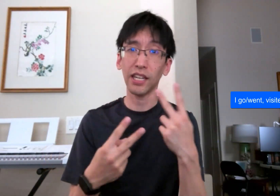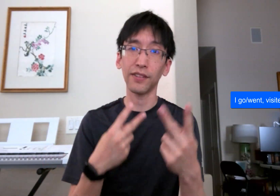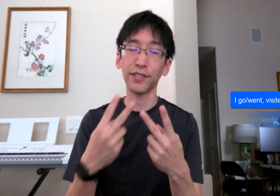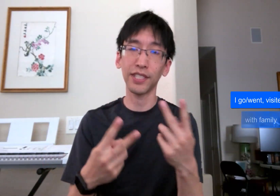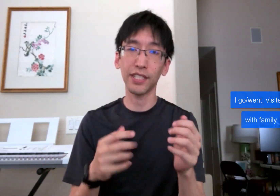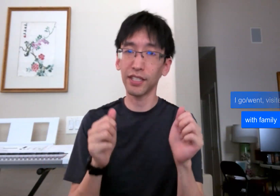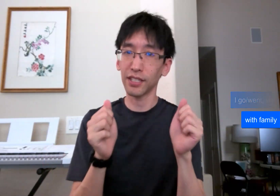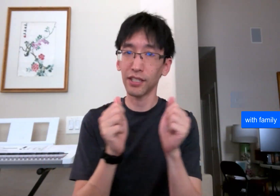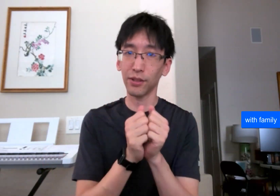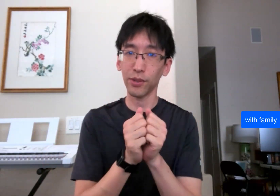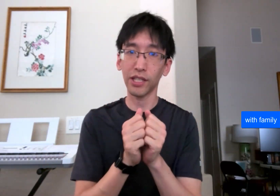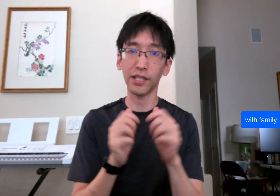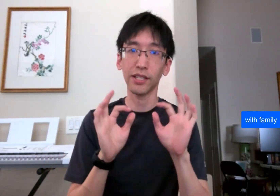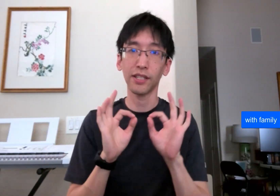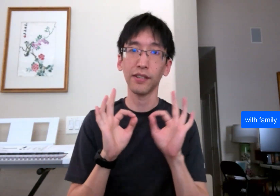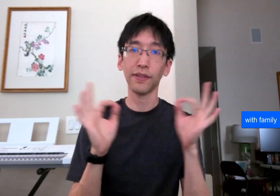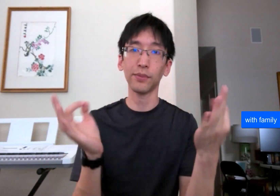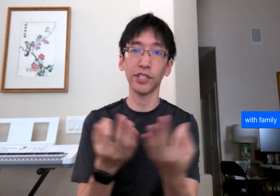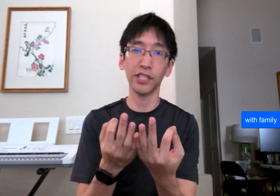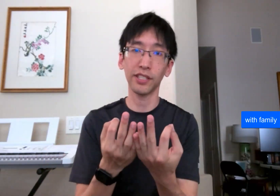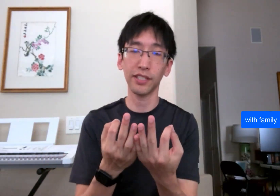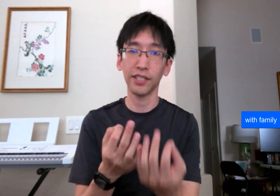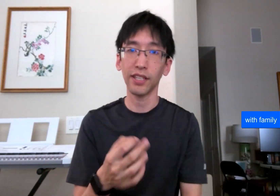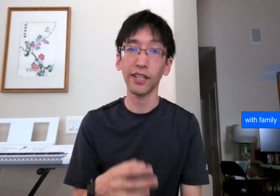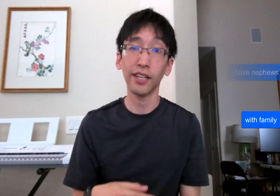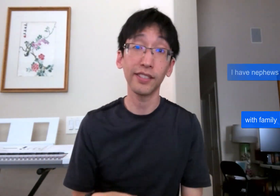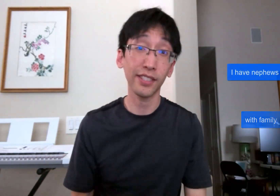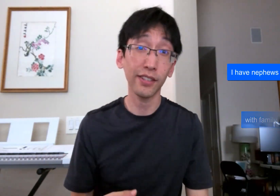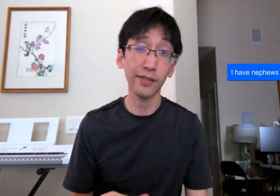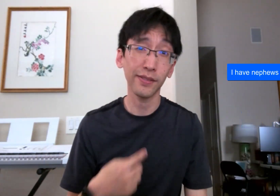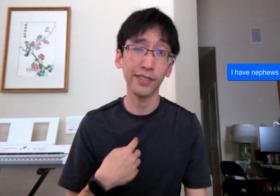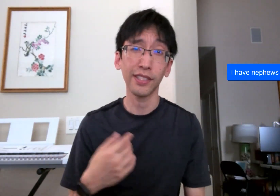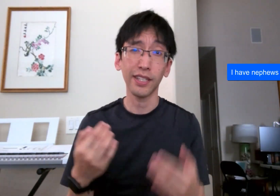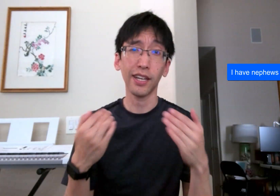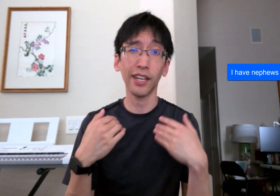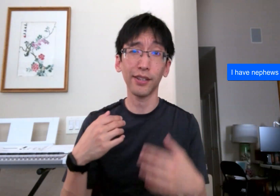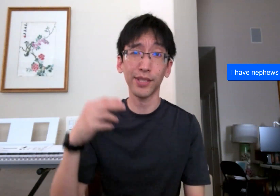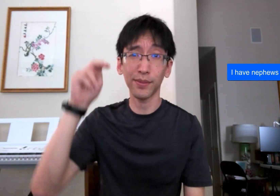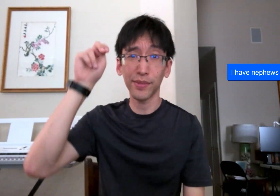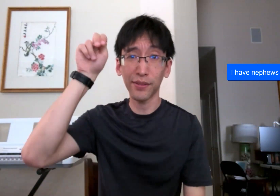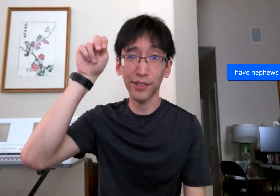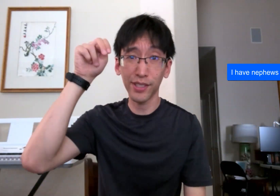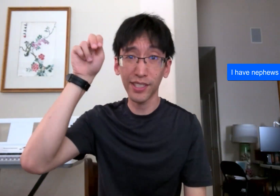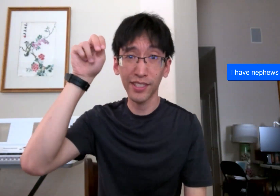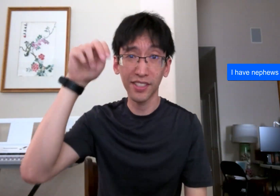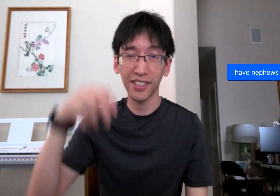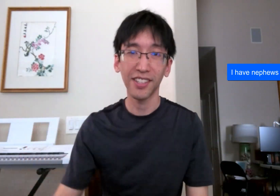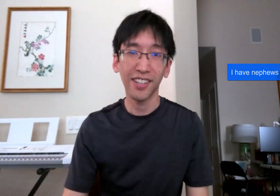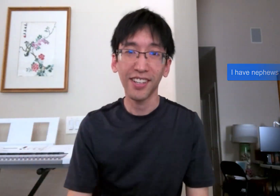I visited with family, and so I have some nephews, and